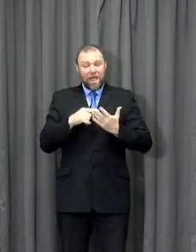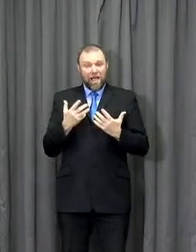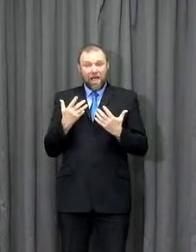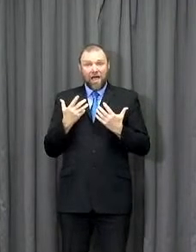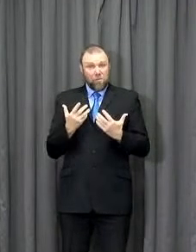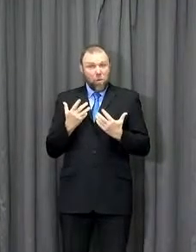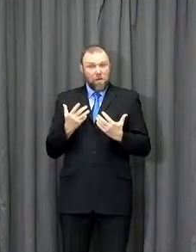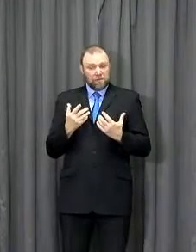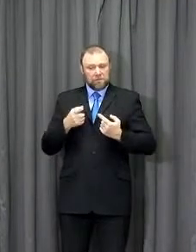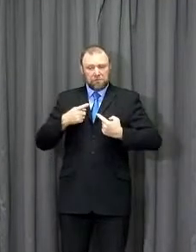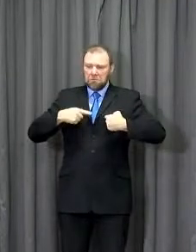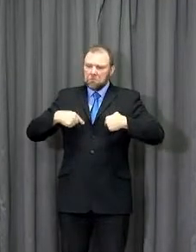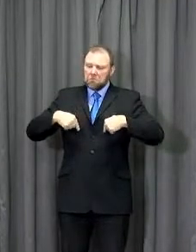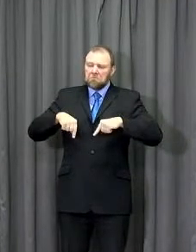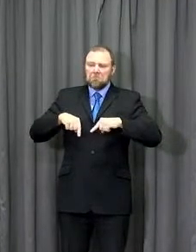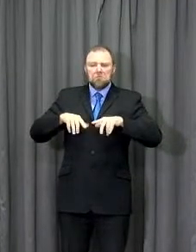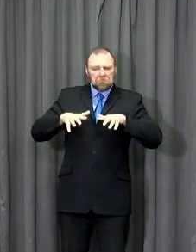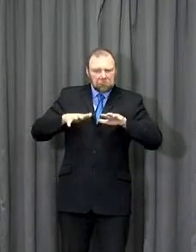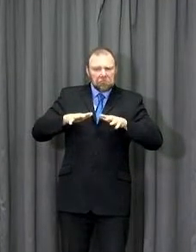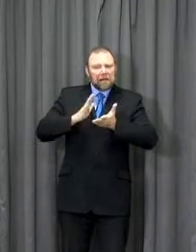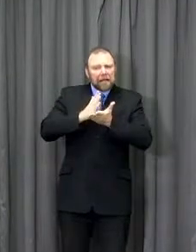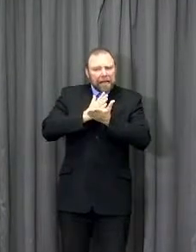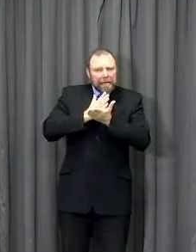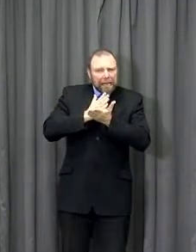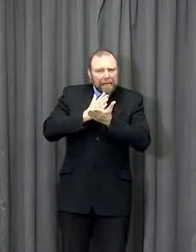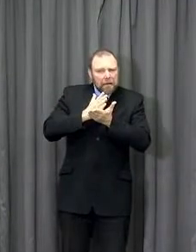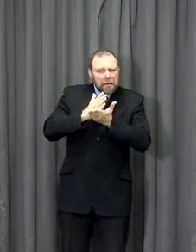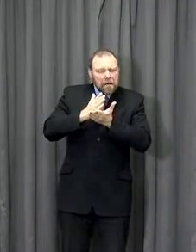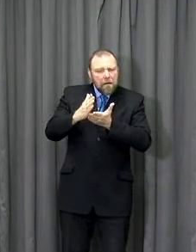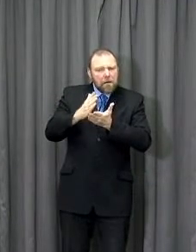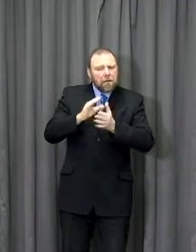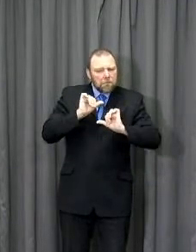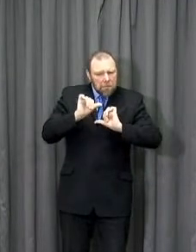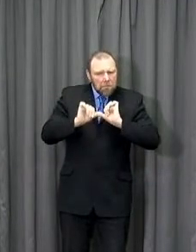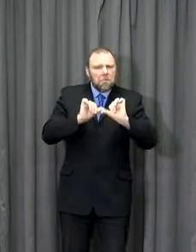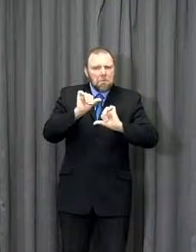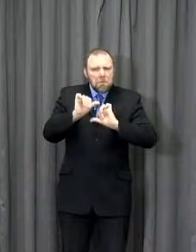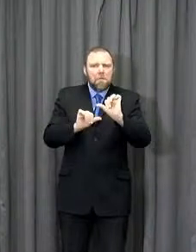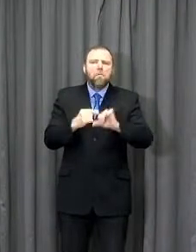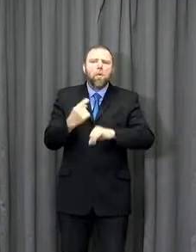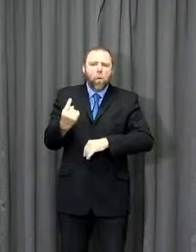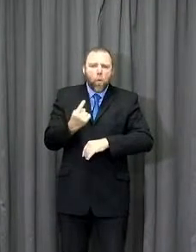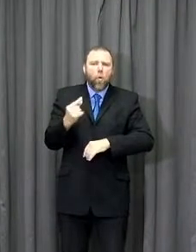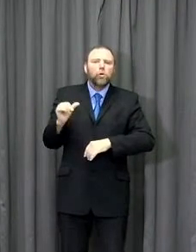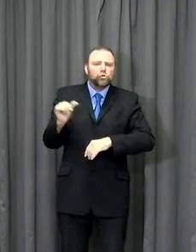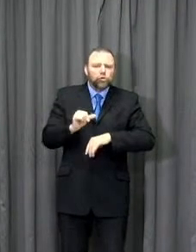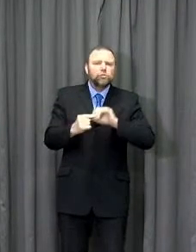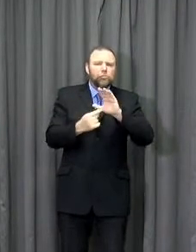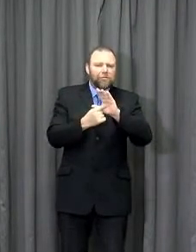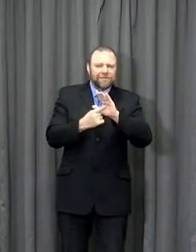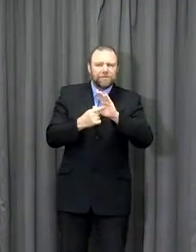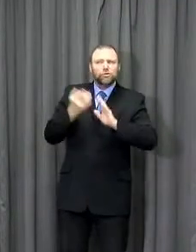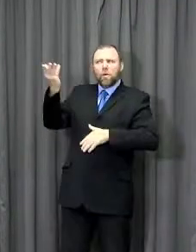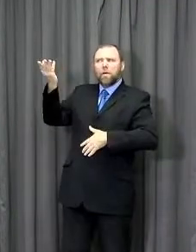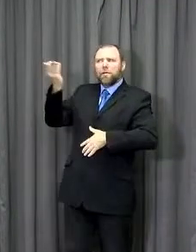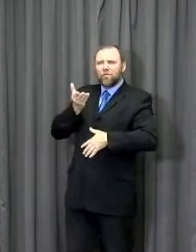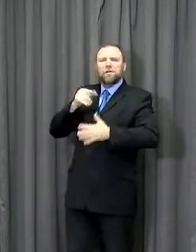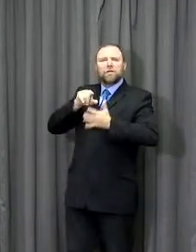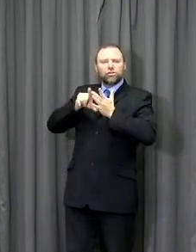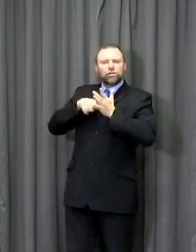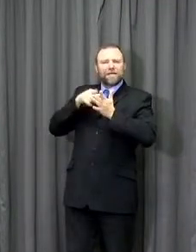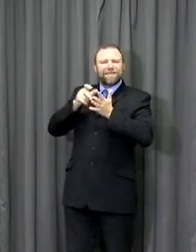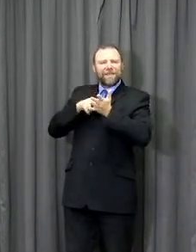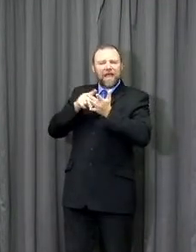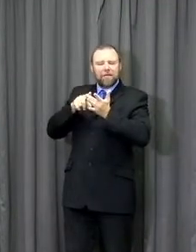a pretty clear route through this as to who should be the priority, and that came from JCVI. If you want to call